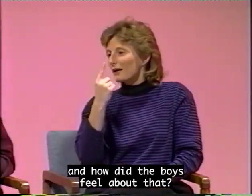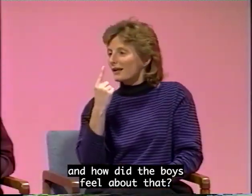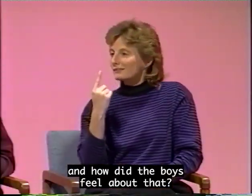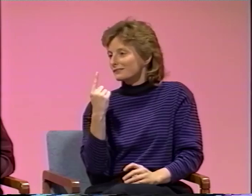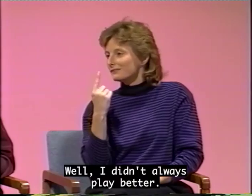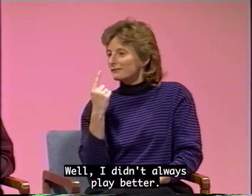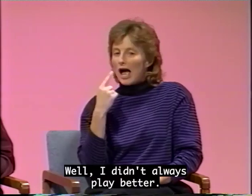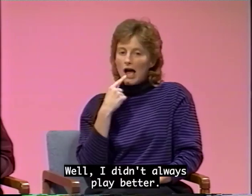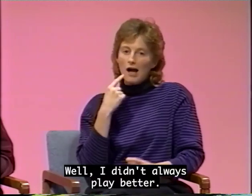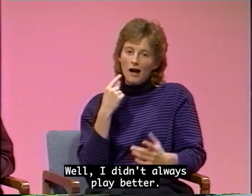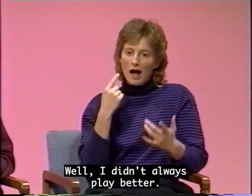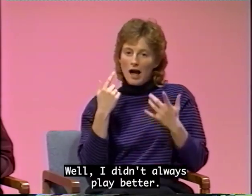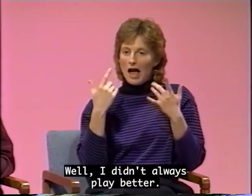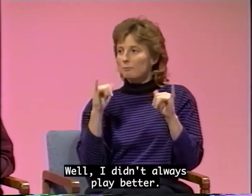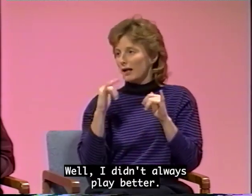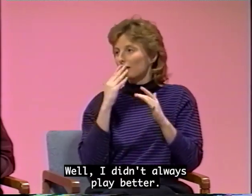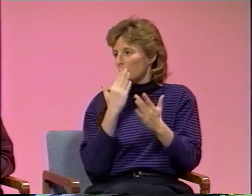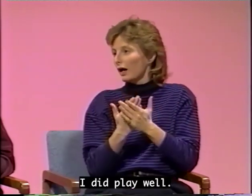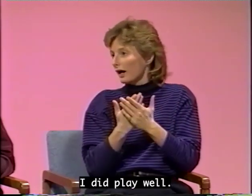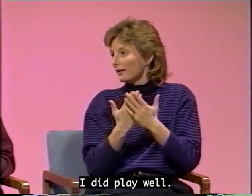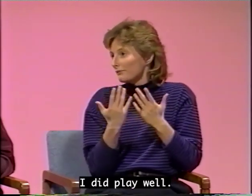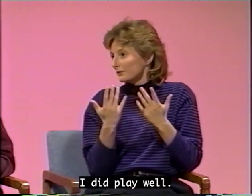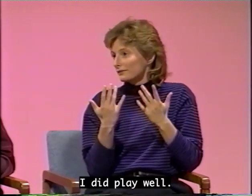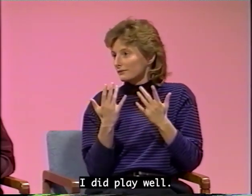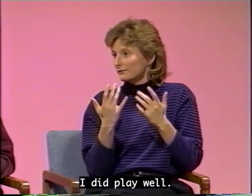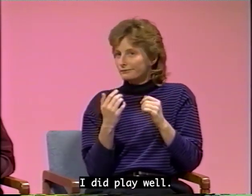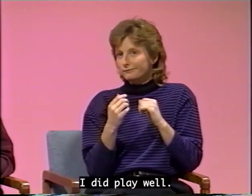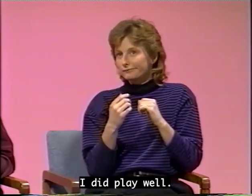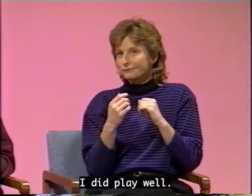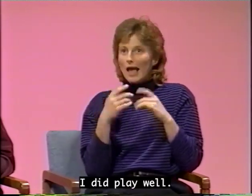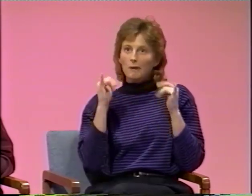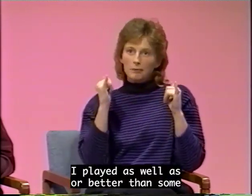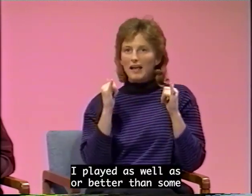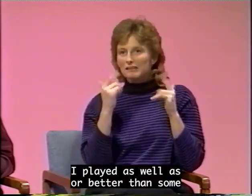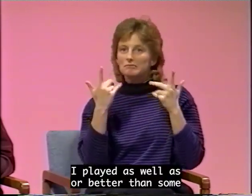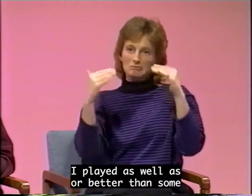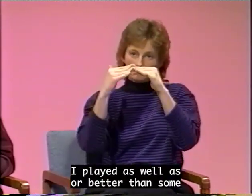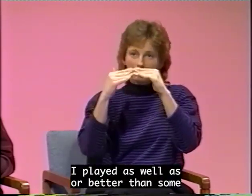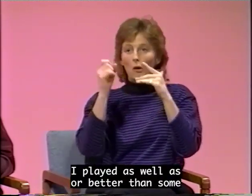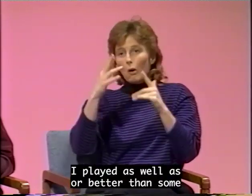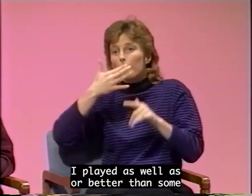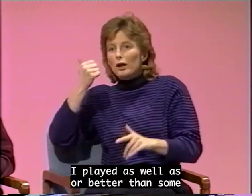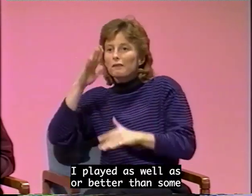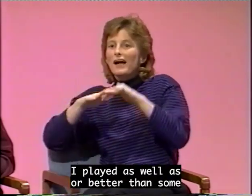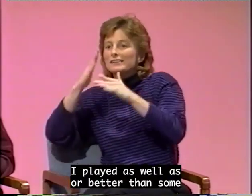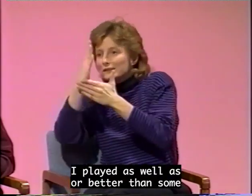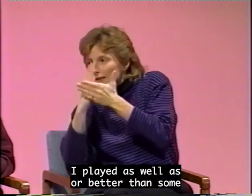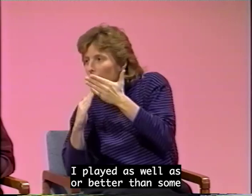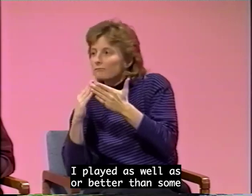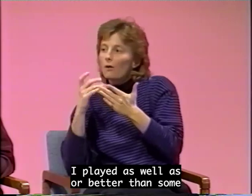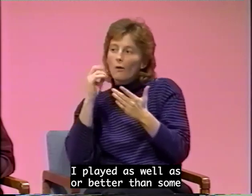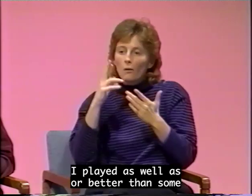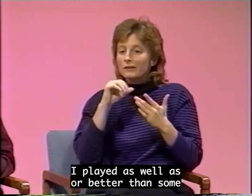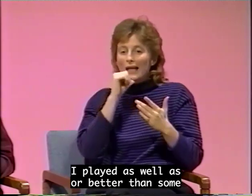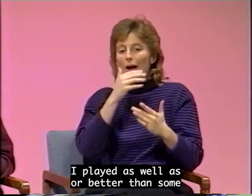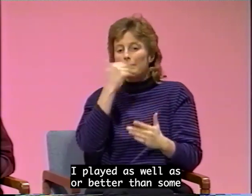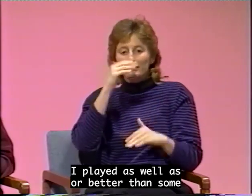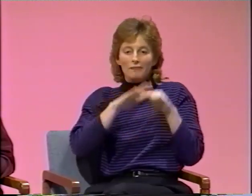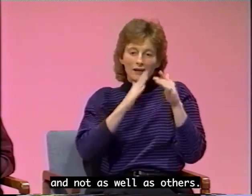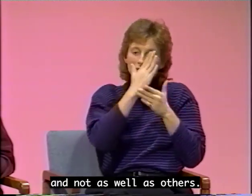that? Well, I didn't always play better. I did play well. I played as well as or better than some and not